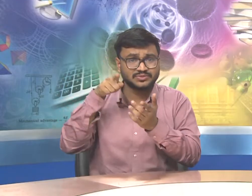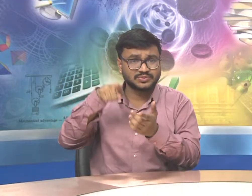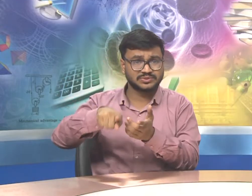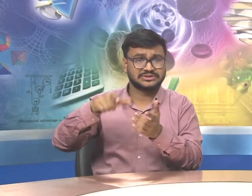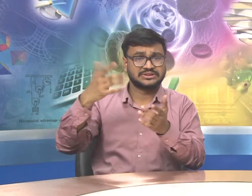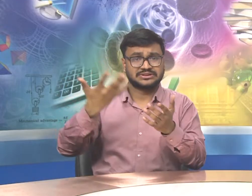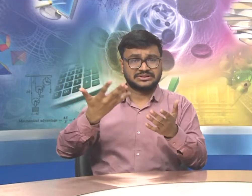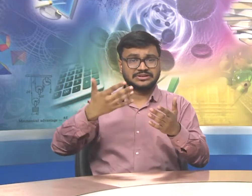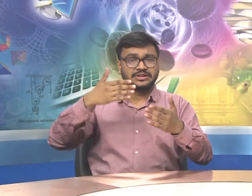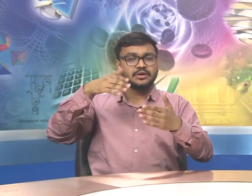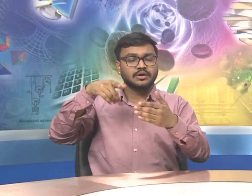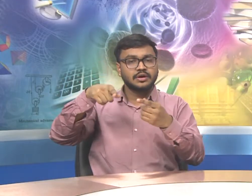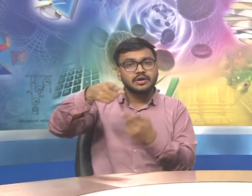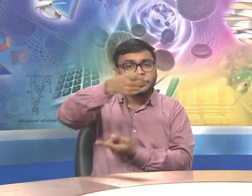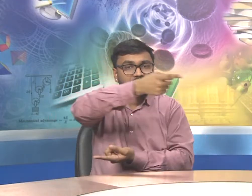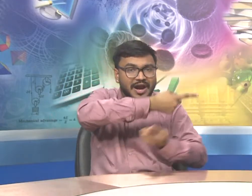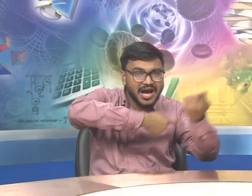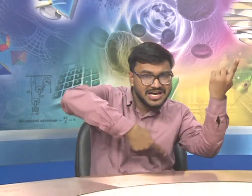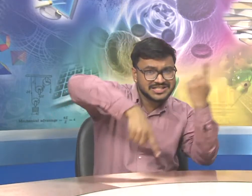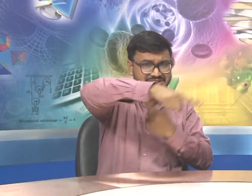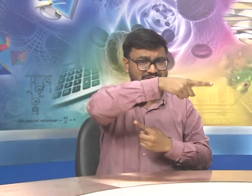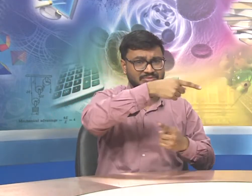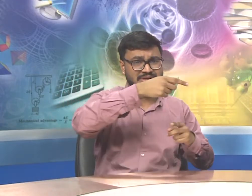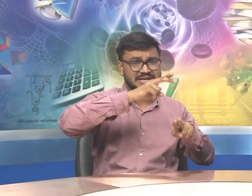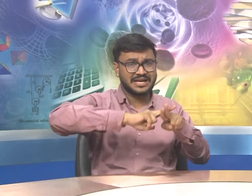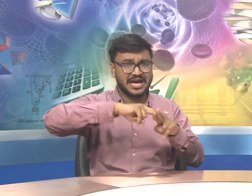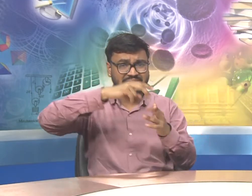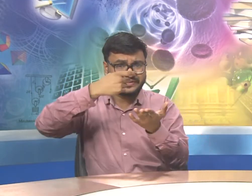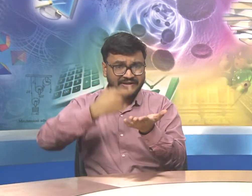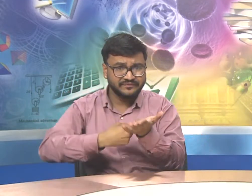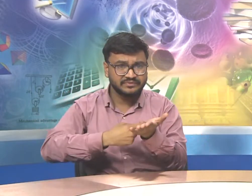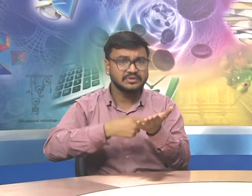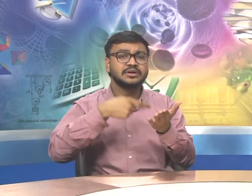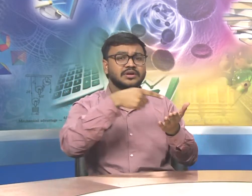The Supreme Court has the right to declare a law